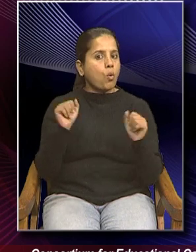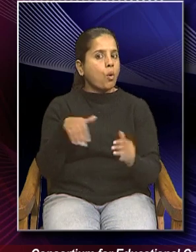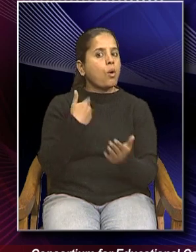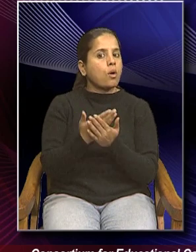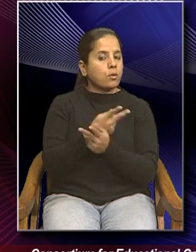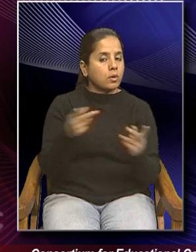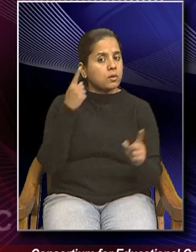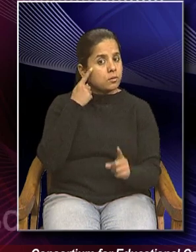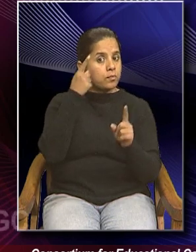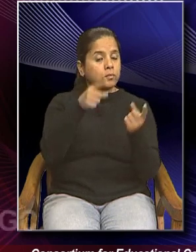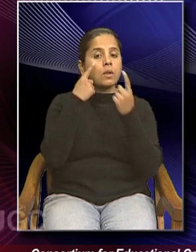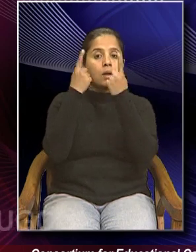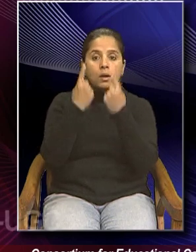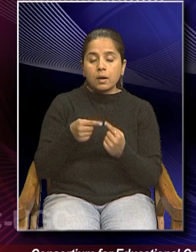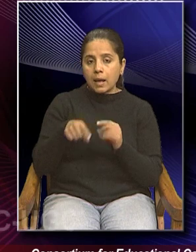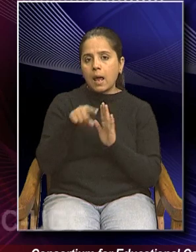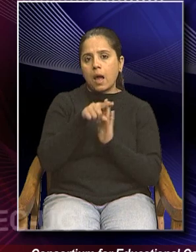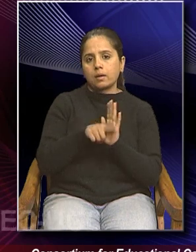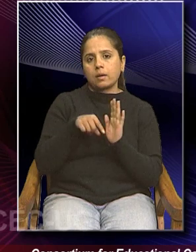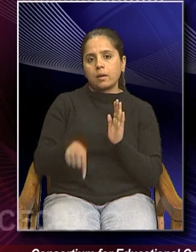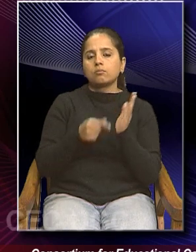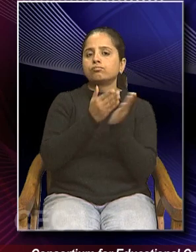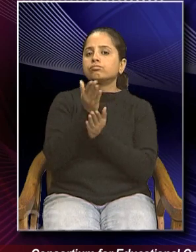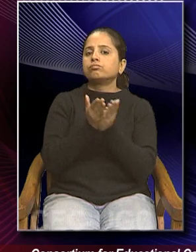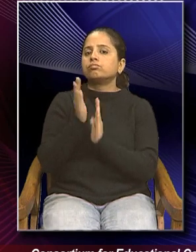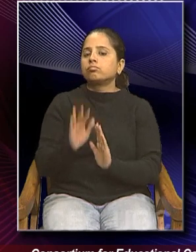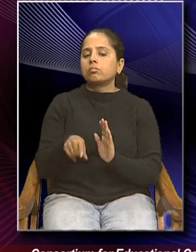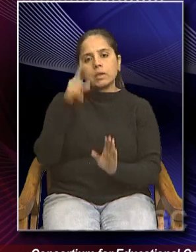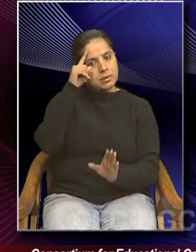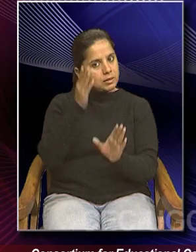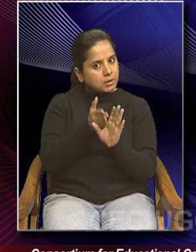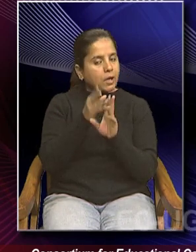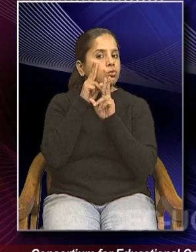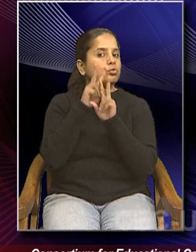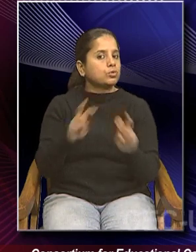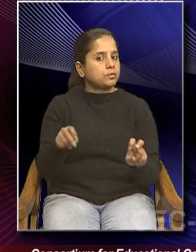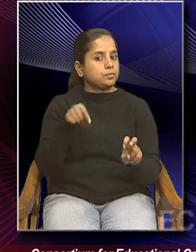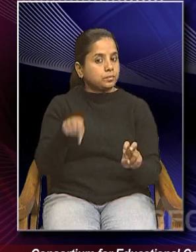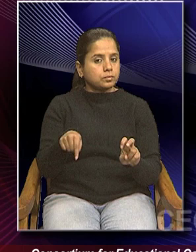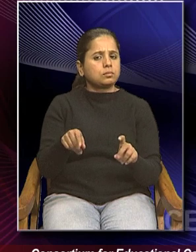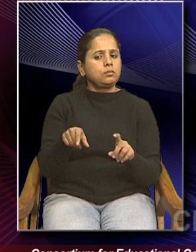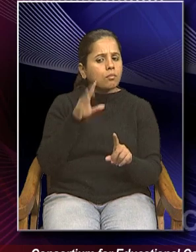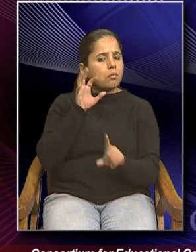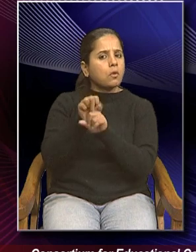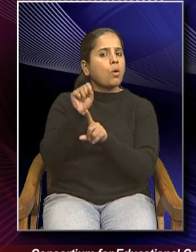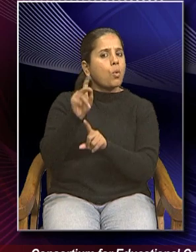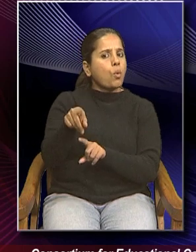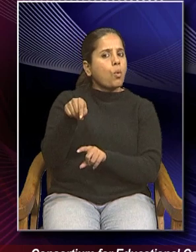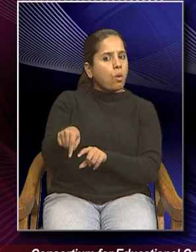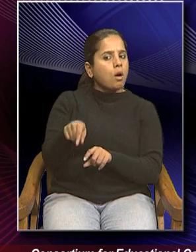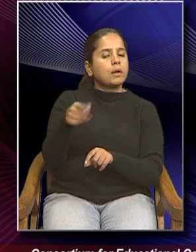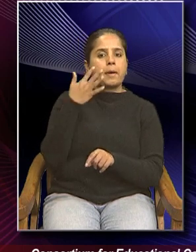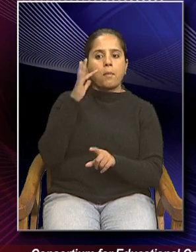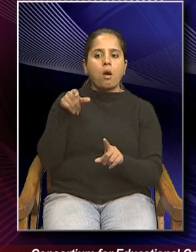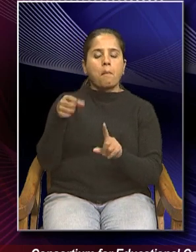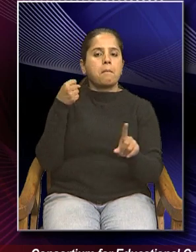section aims to examine the ethical dimensions of psychological research and recognize the significant